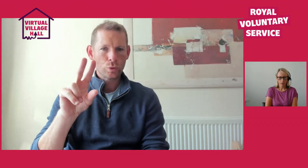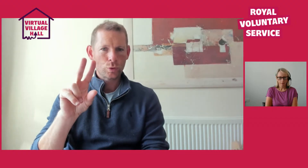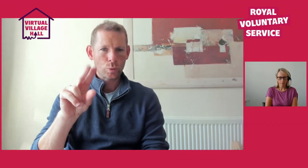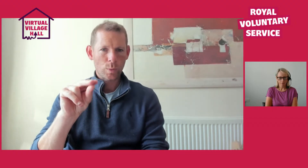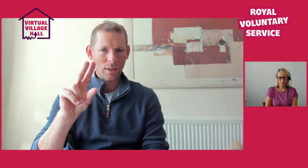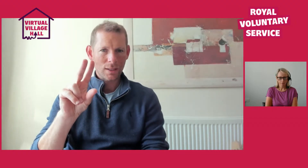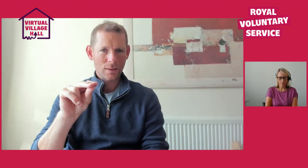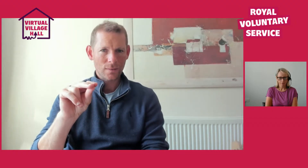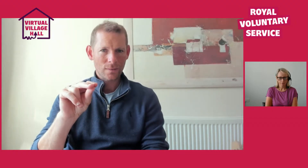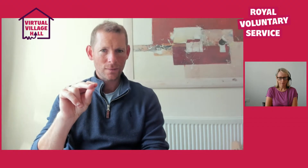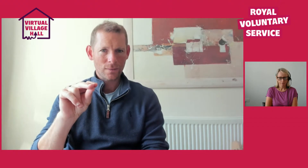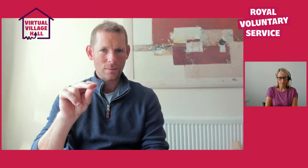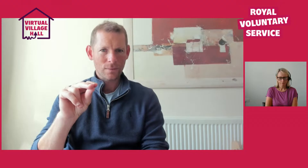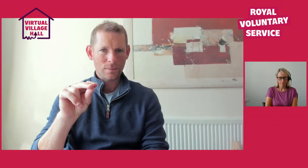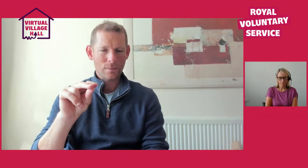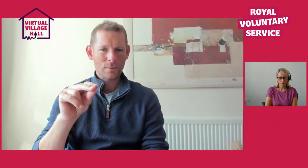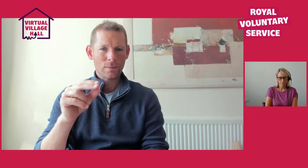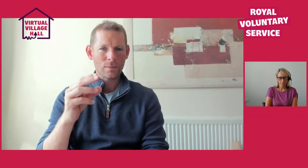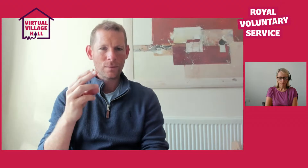12,